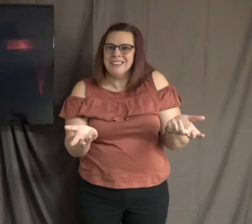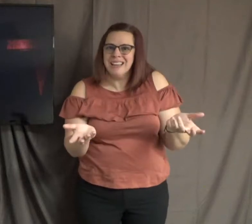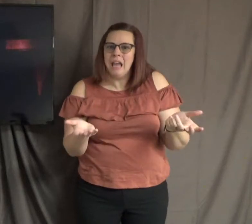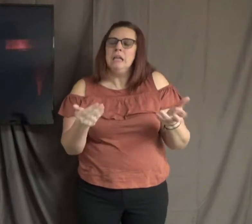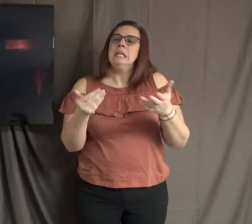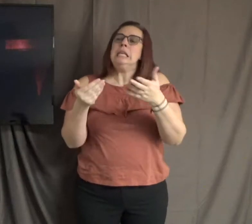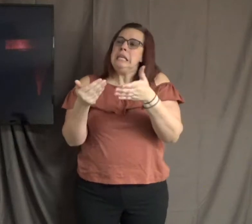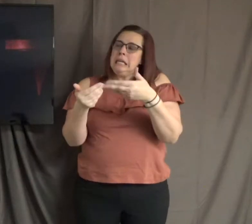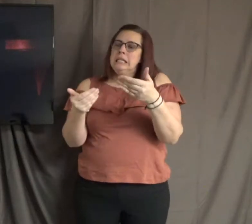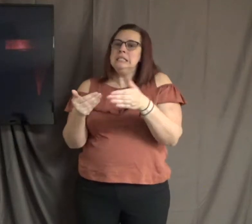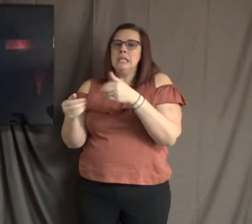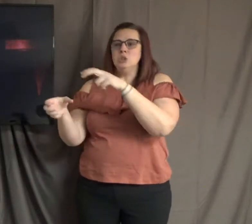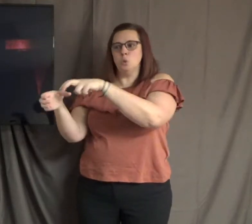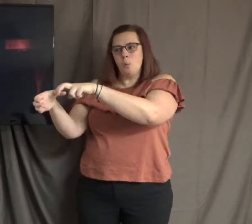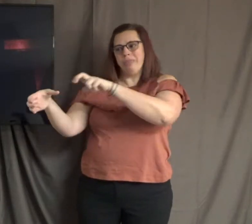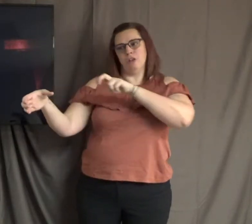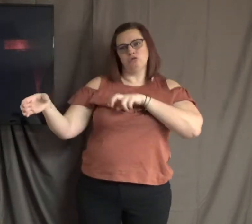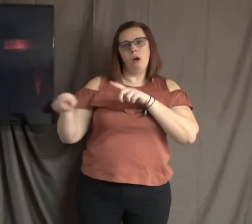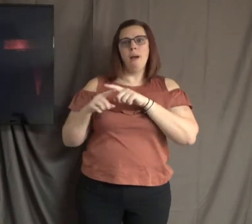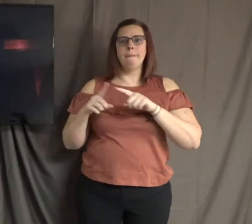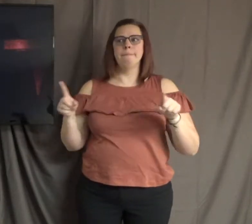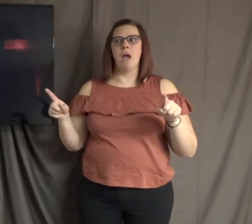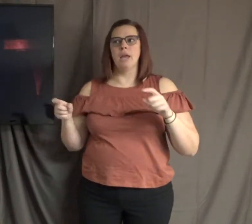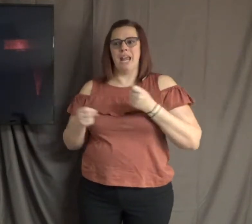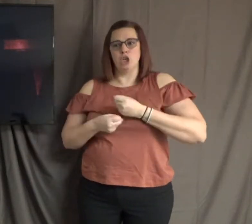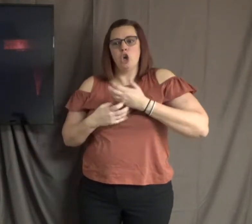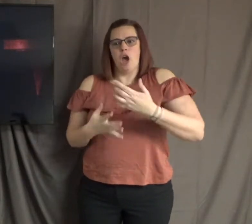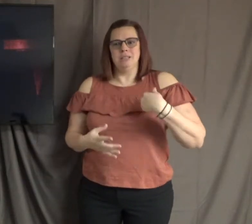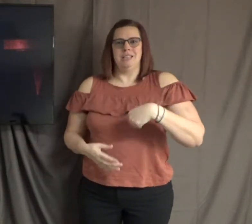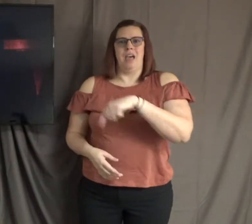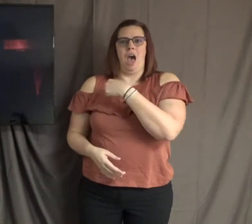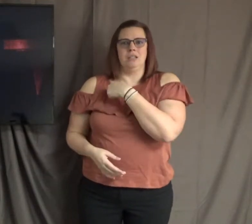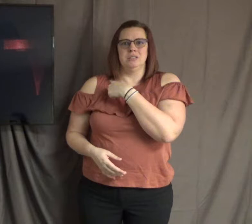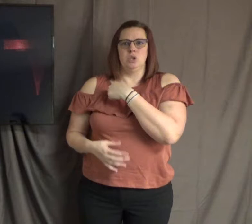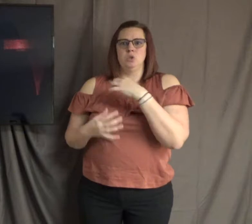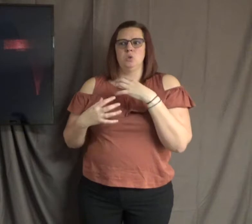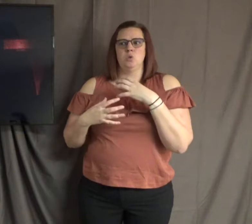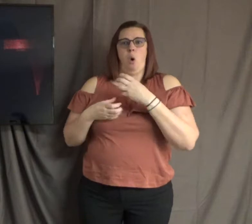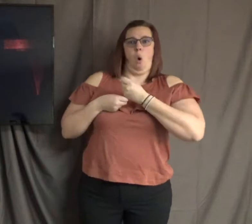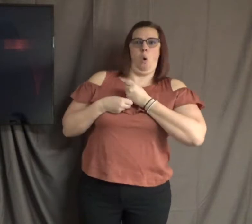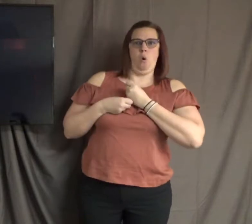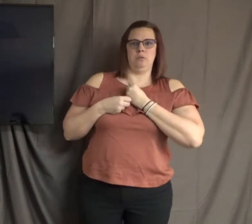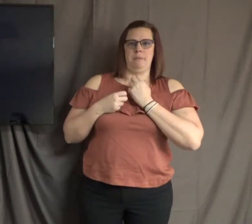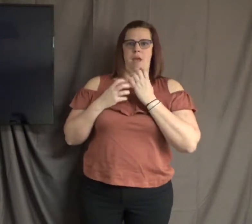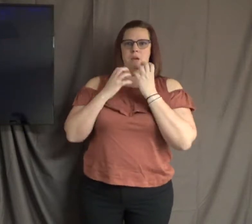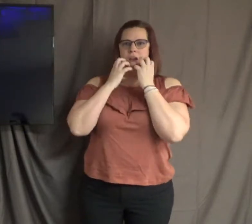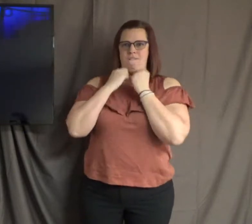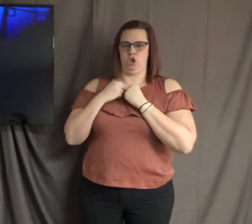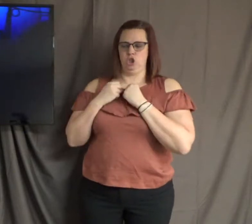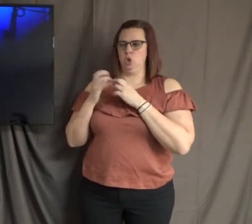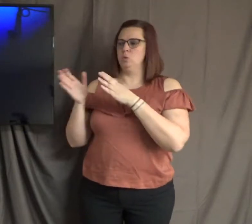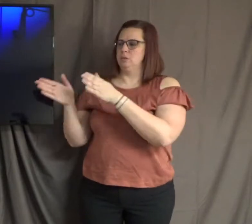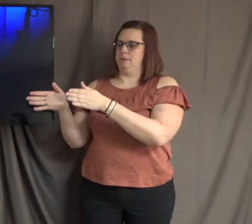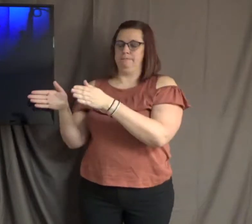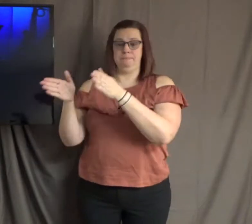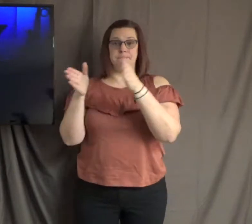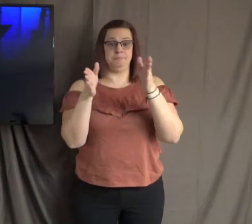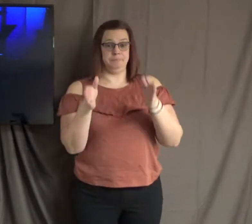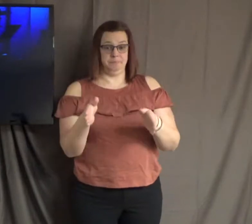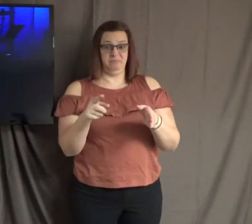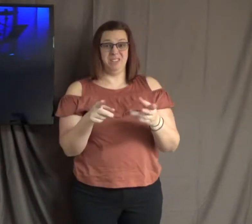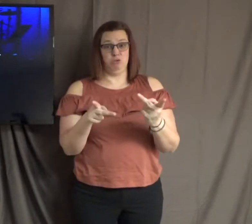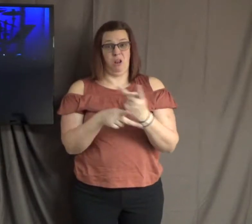withdraw, but again, that causes us to hold back those virtues. The second way we can respond is even worse than the